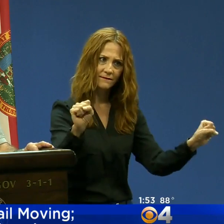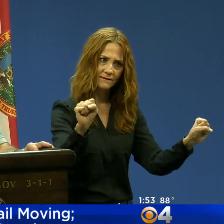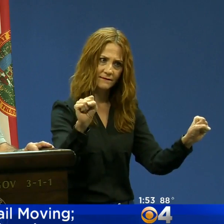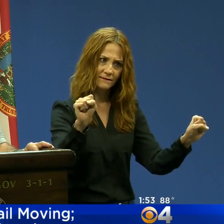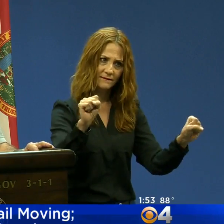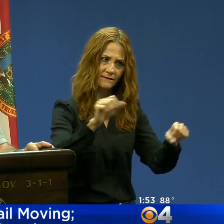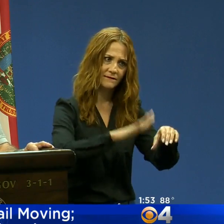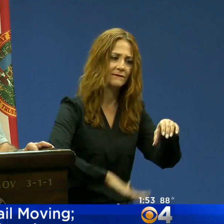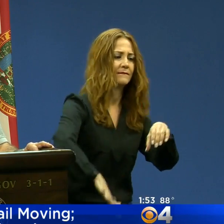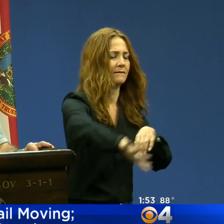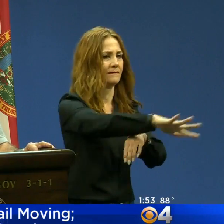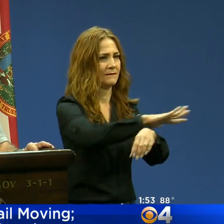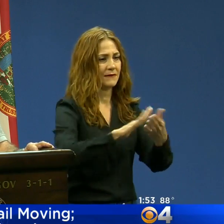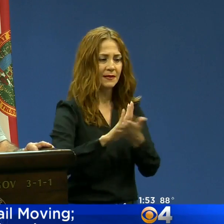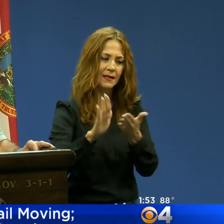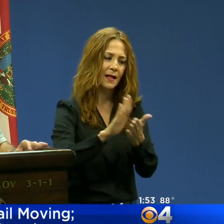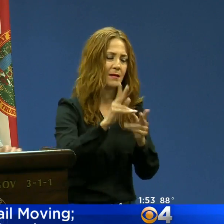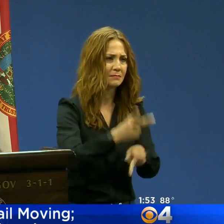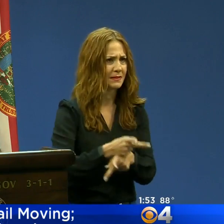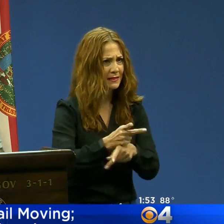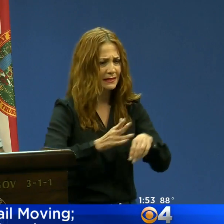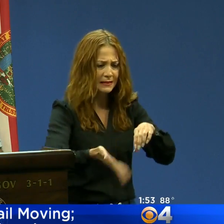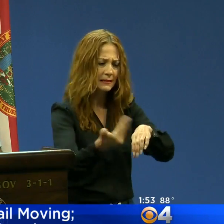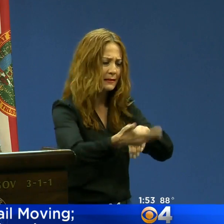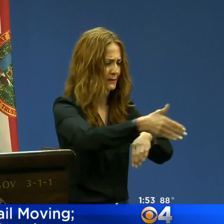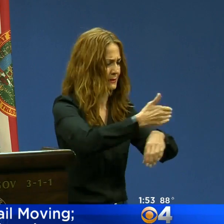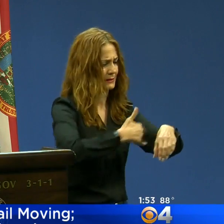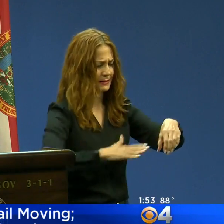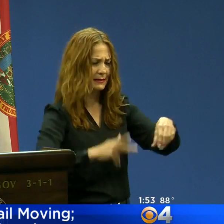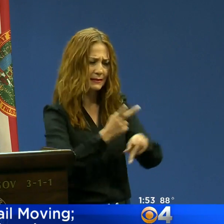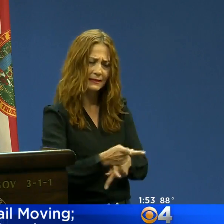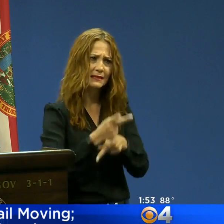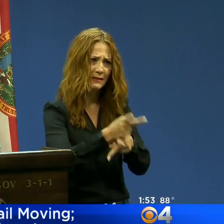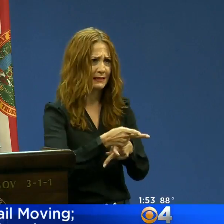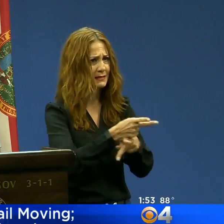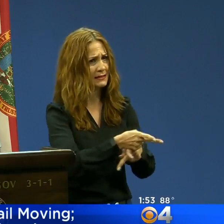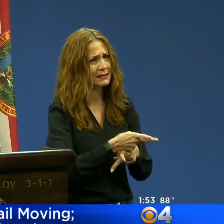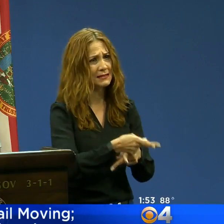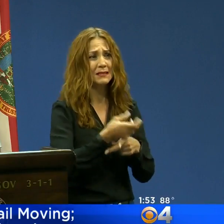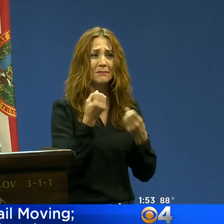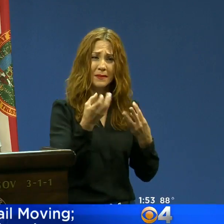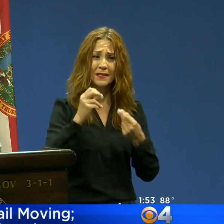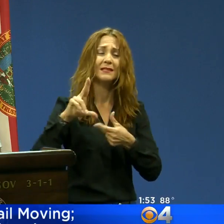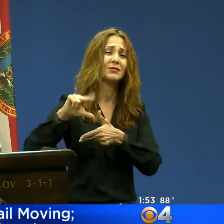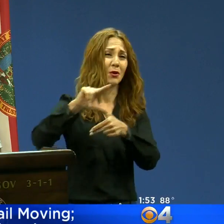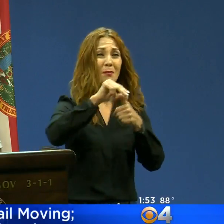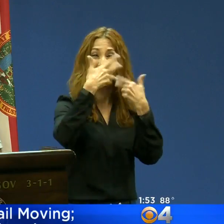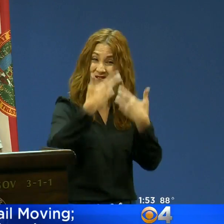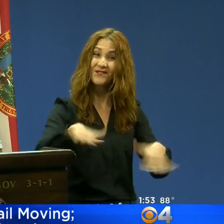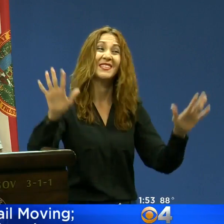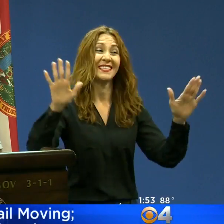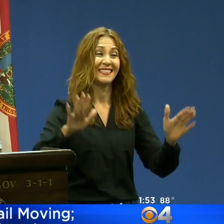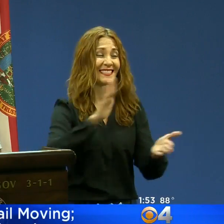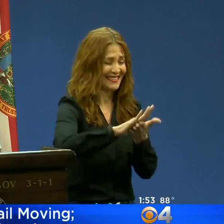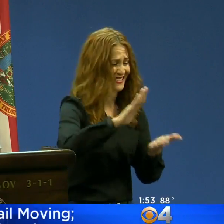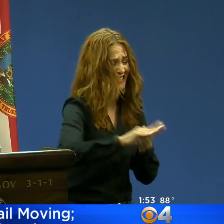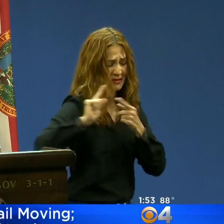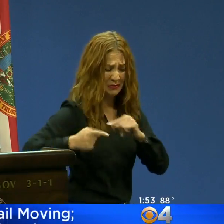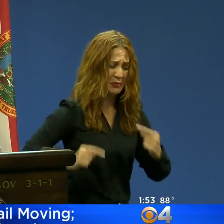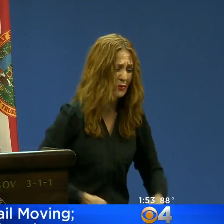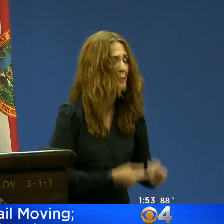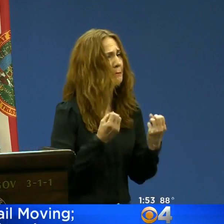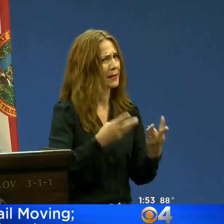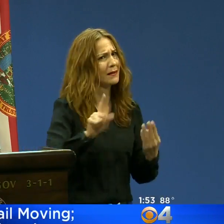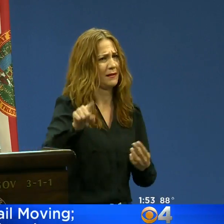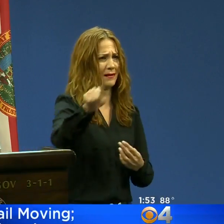neighborhoods, please be careful. Injuries, even loss of life, happen after the storm while cleanup efforts are underway. So